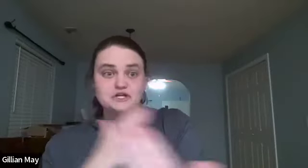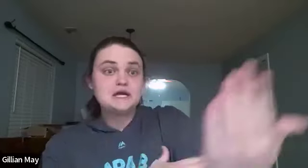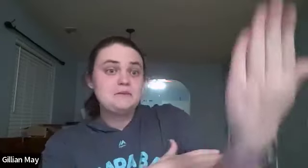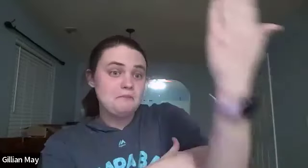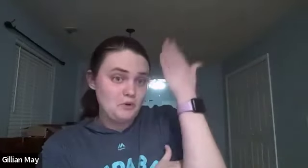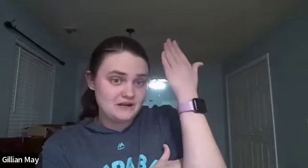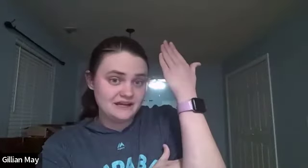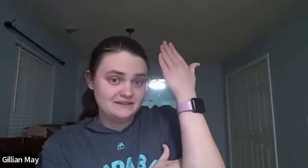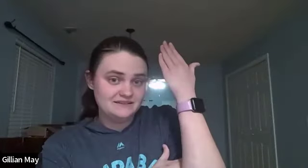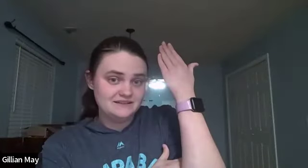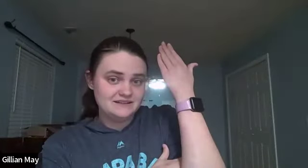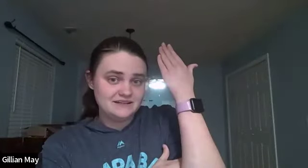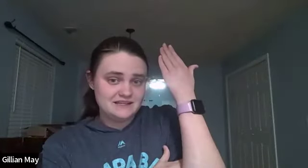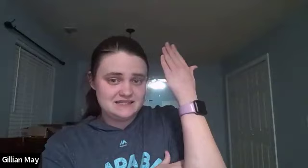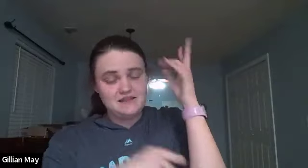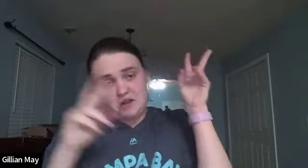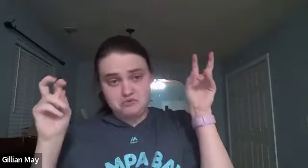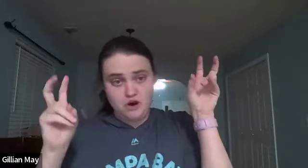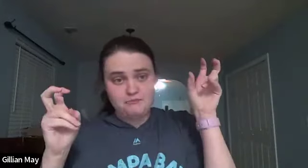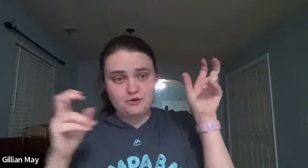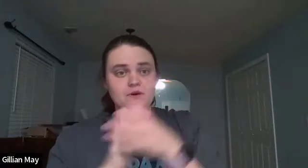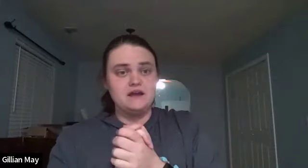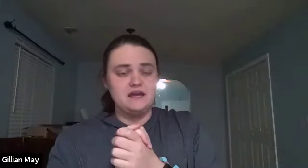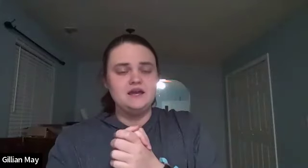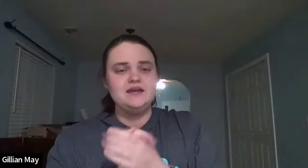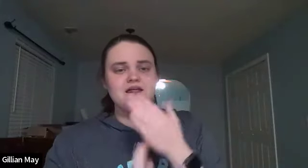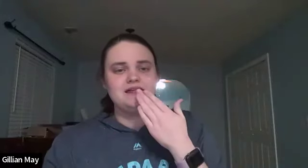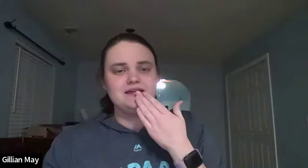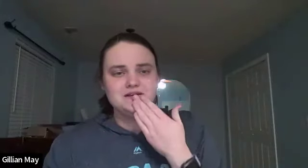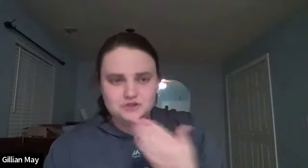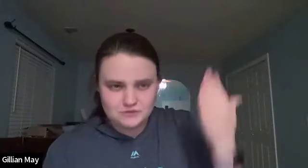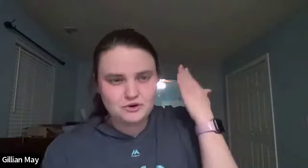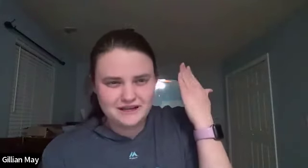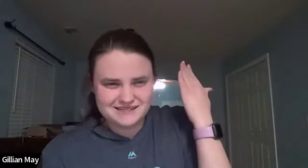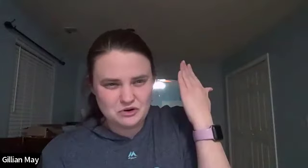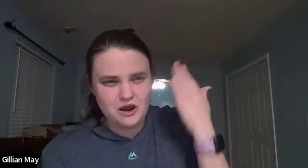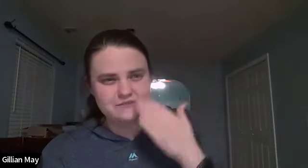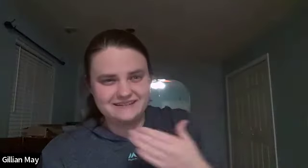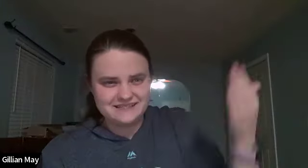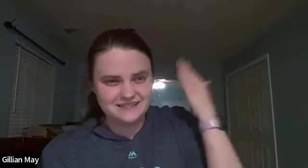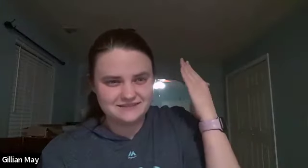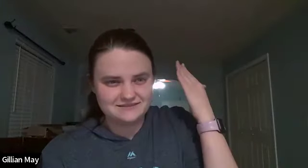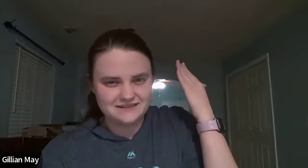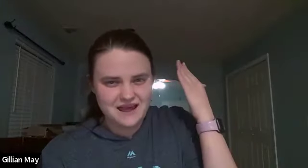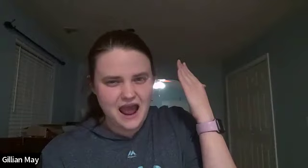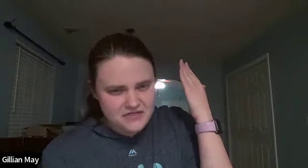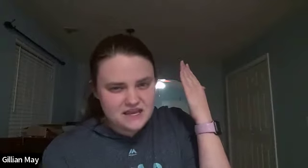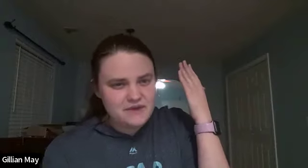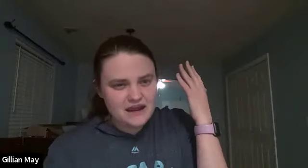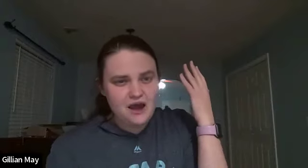good morning is the like proper way. Good morning is more commonly seen. I think about it how